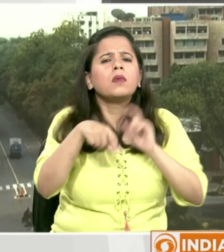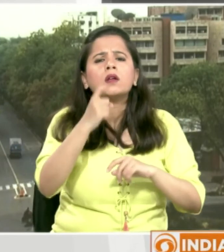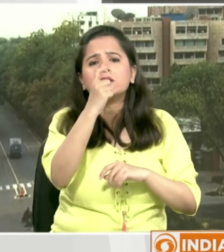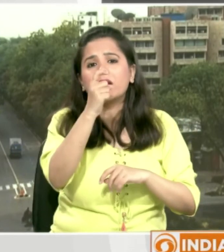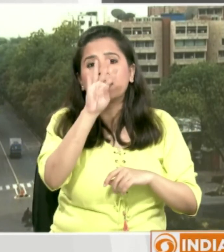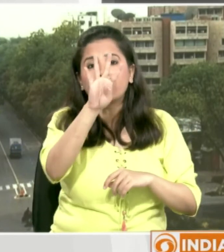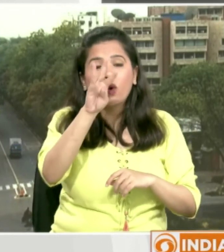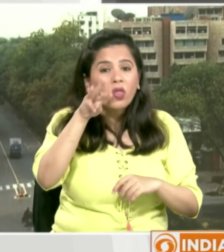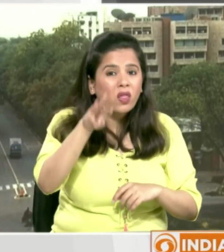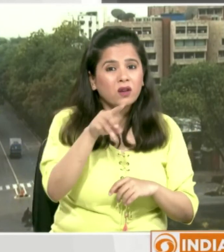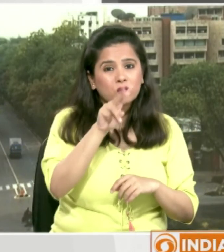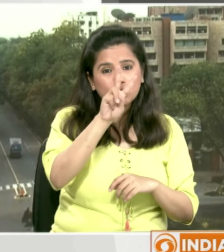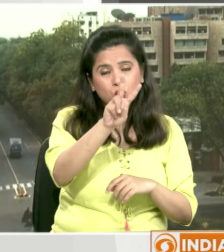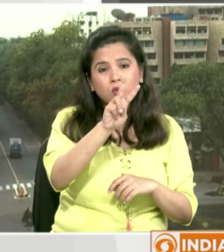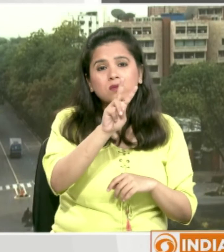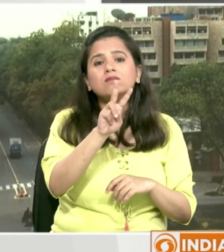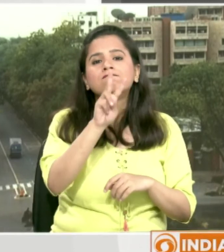India now stands at